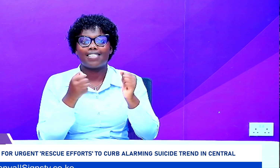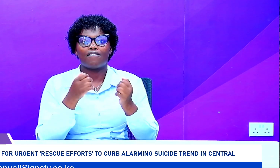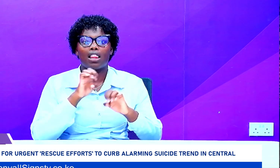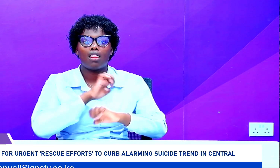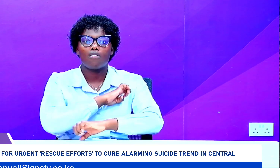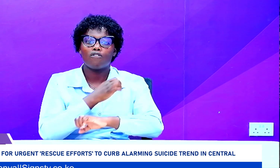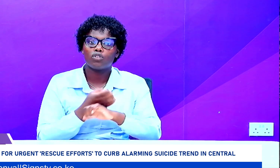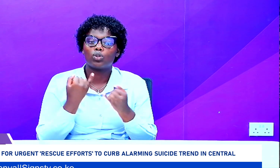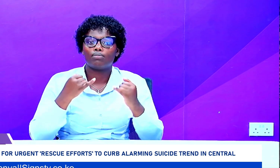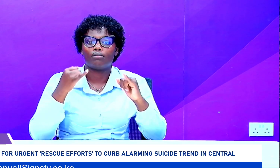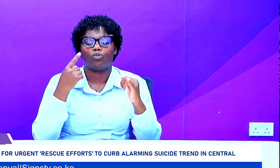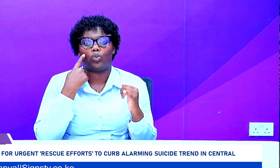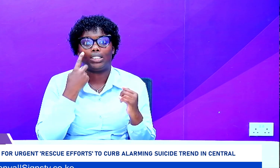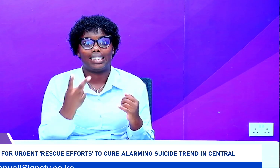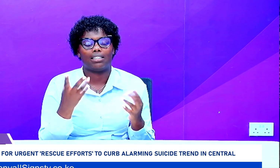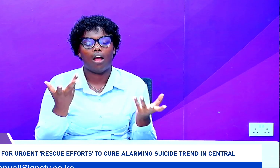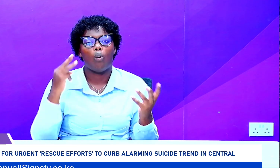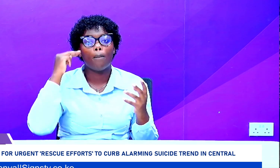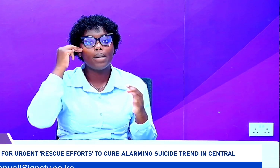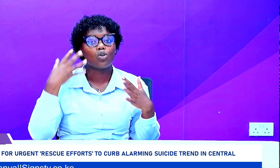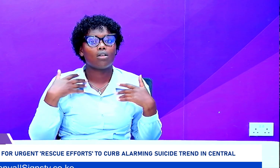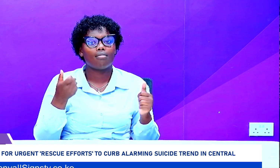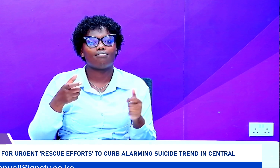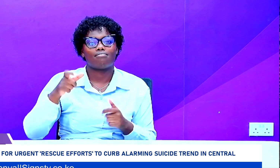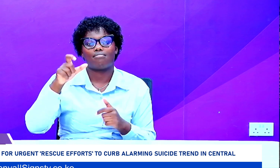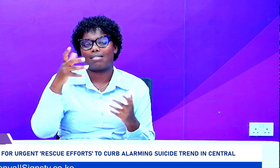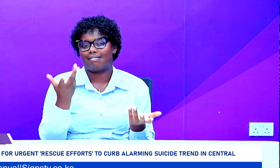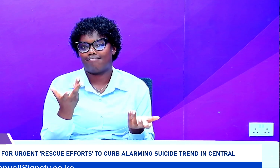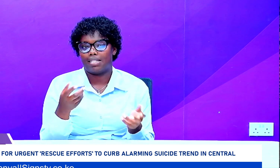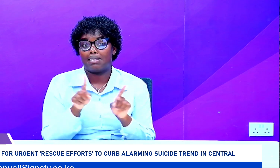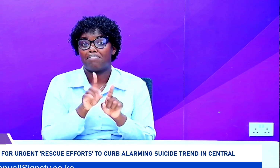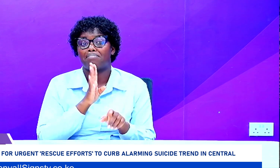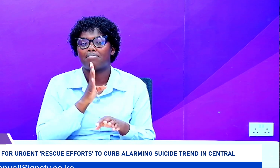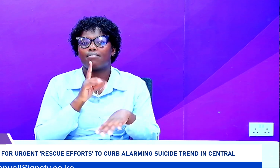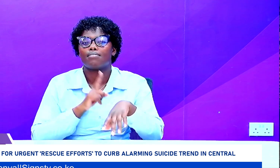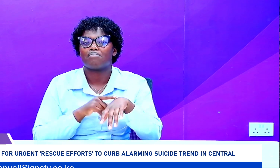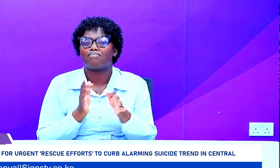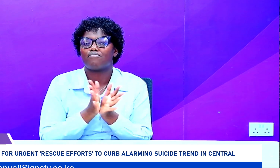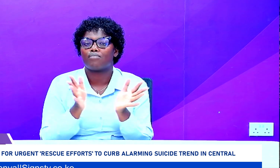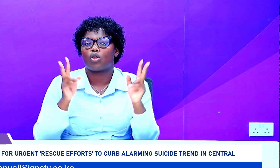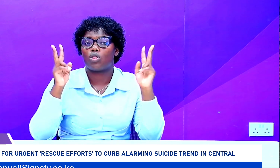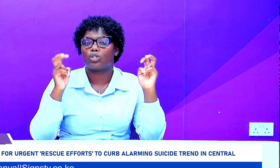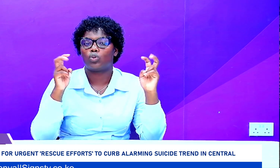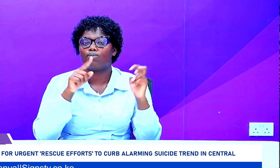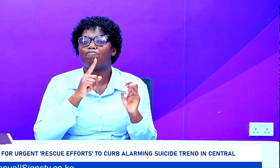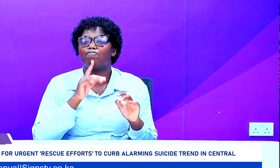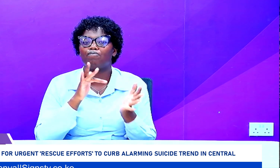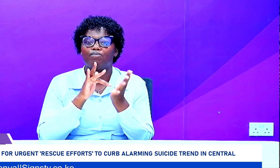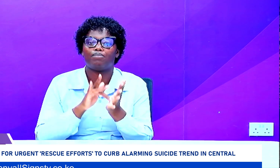suicide in central region of Kenya, calling for immediate and coordinated rescue efforts